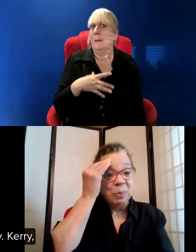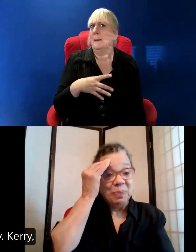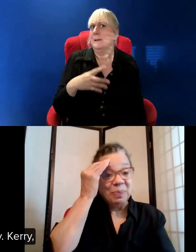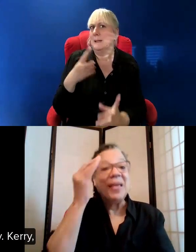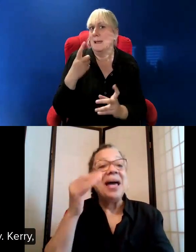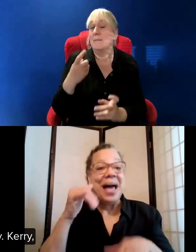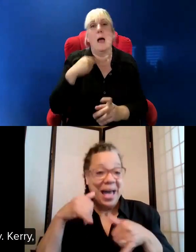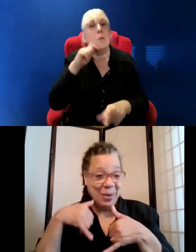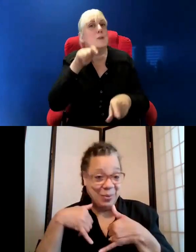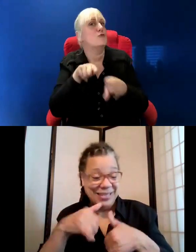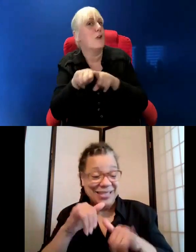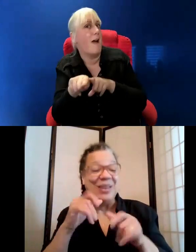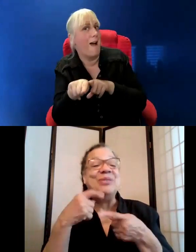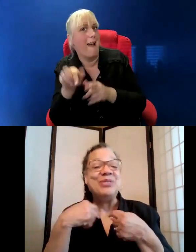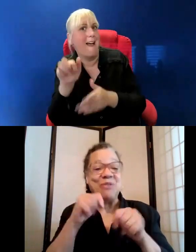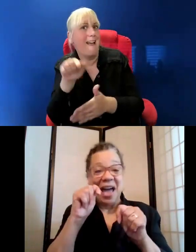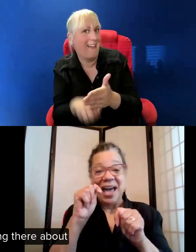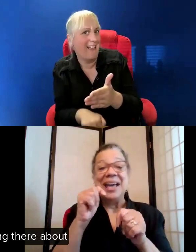what I will say, Kerry.